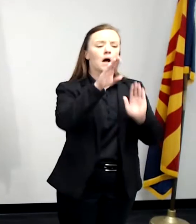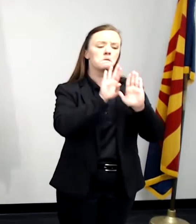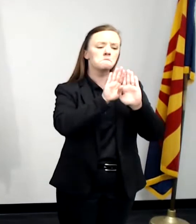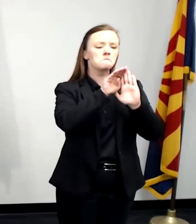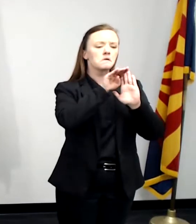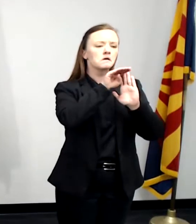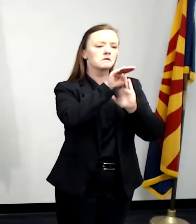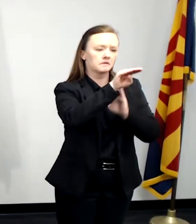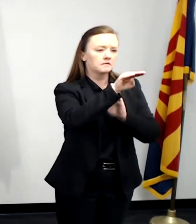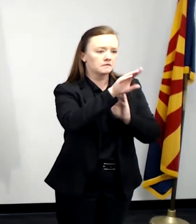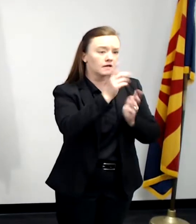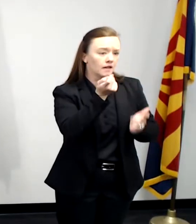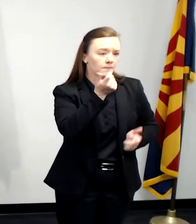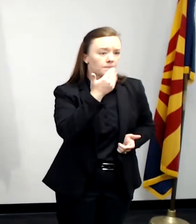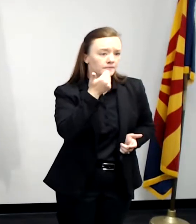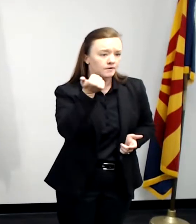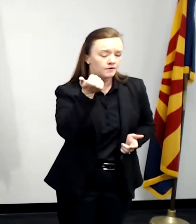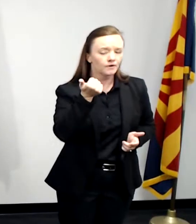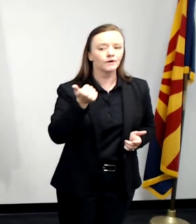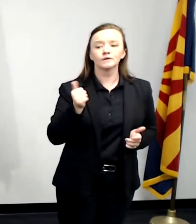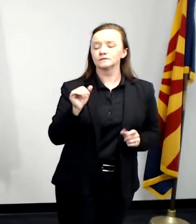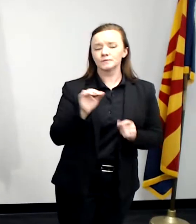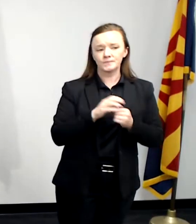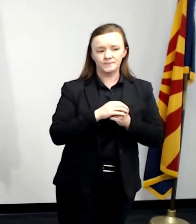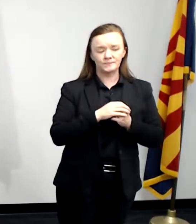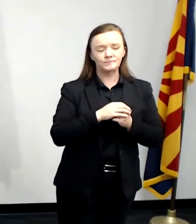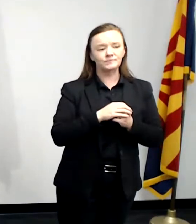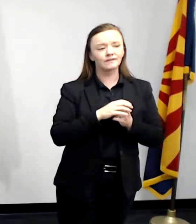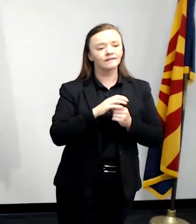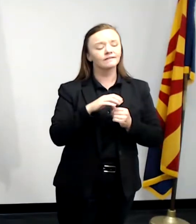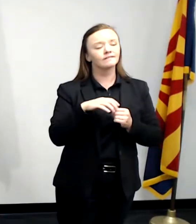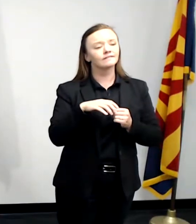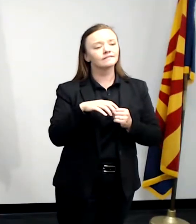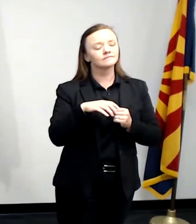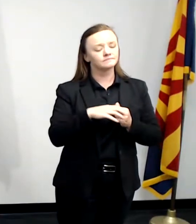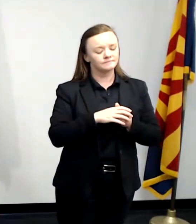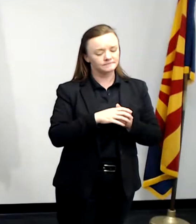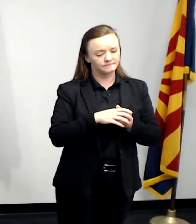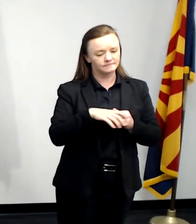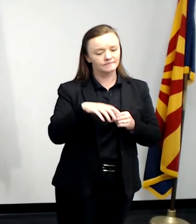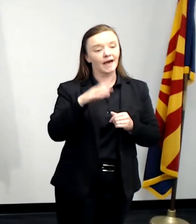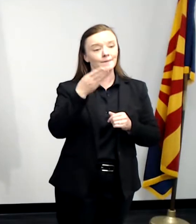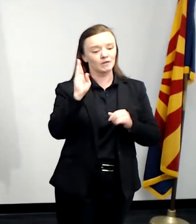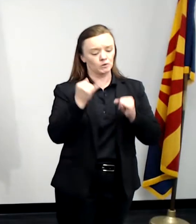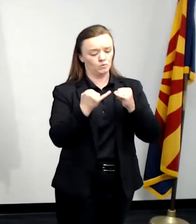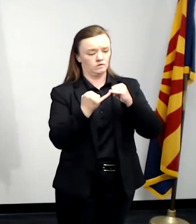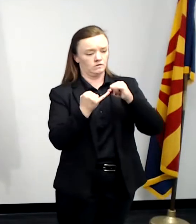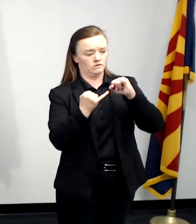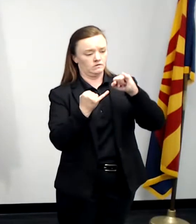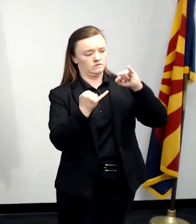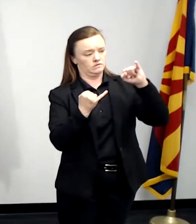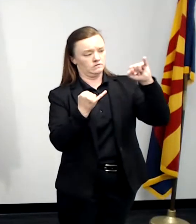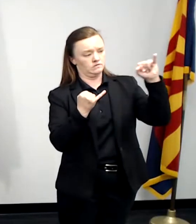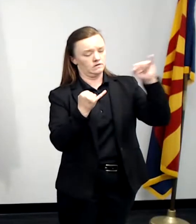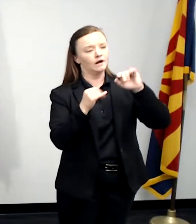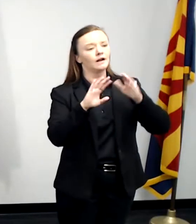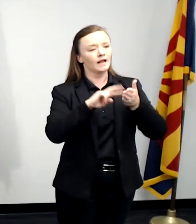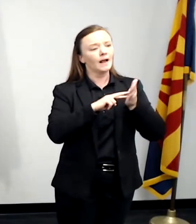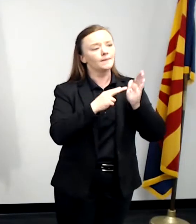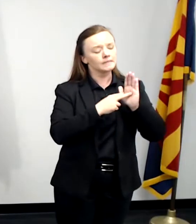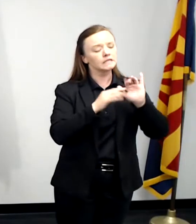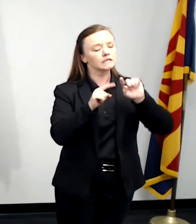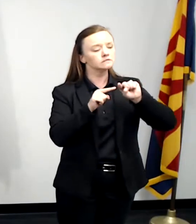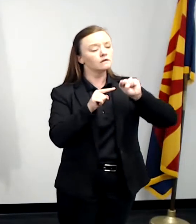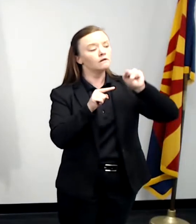So there's always that decline in the slope of the line tells us that we are effectively starting